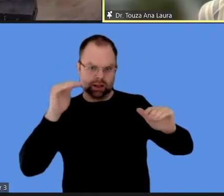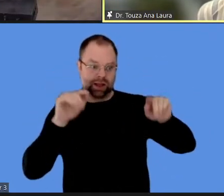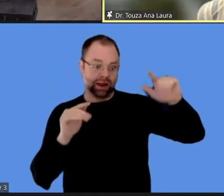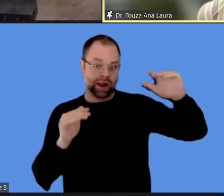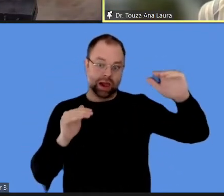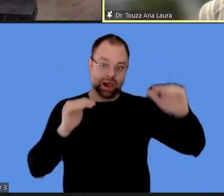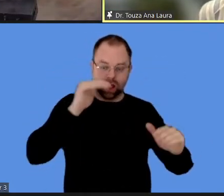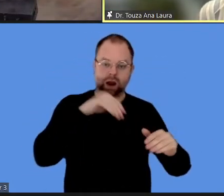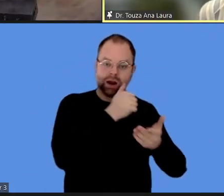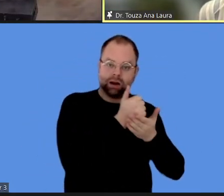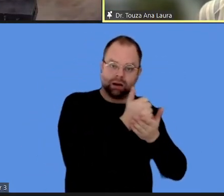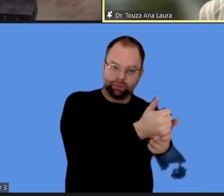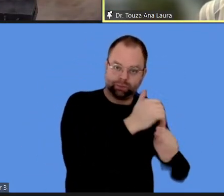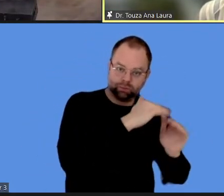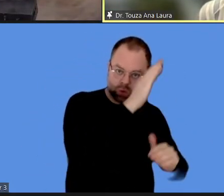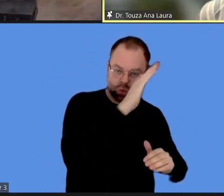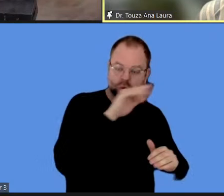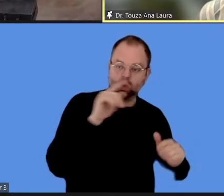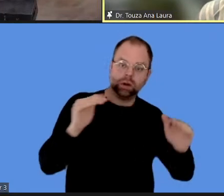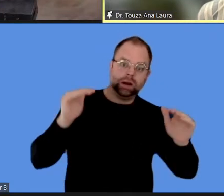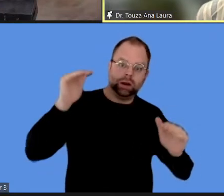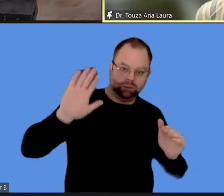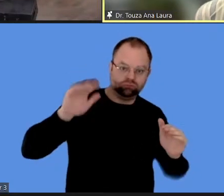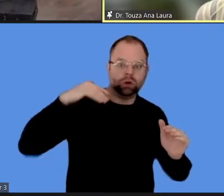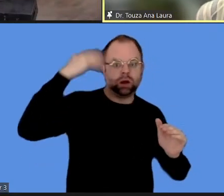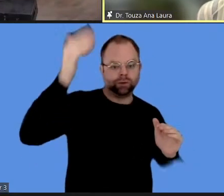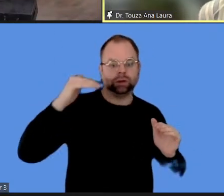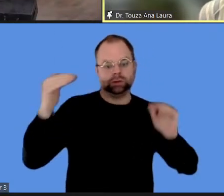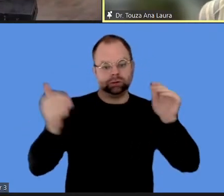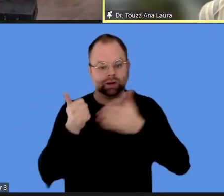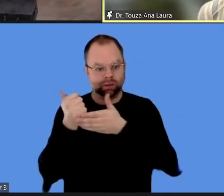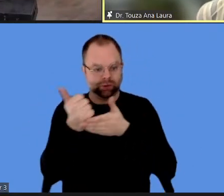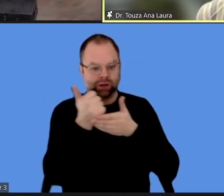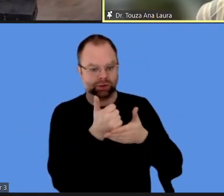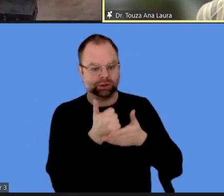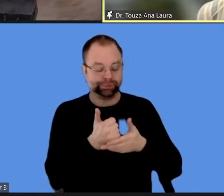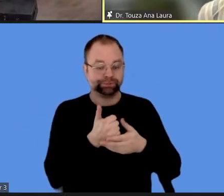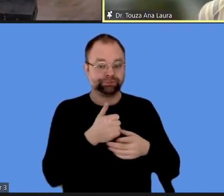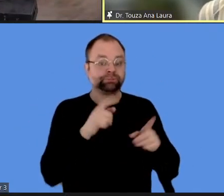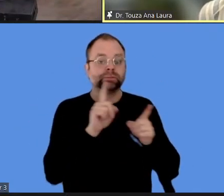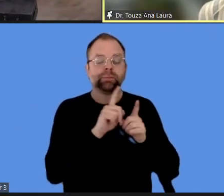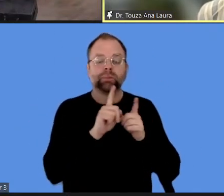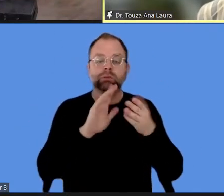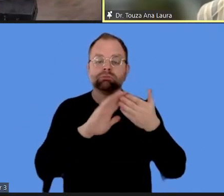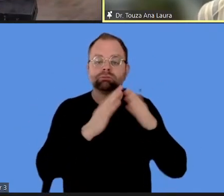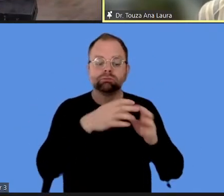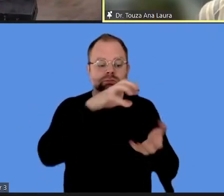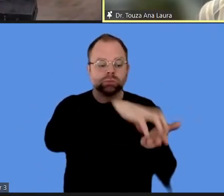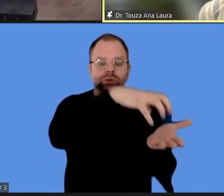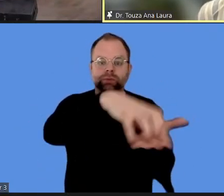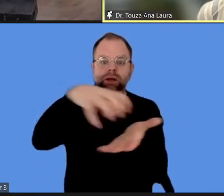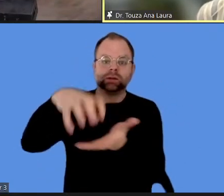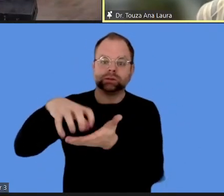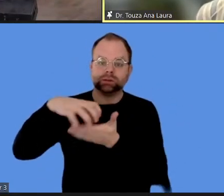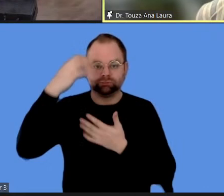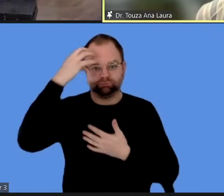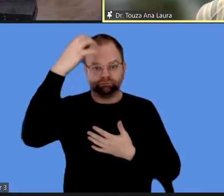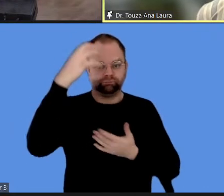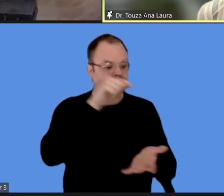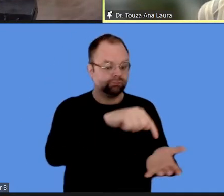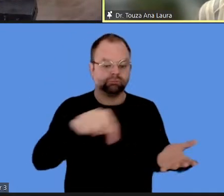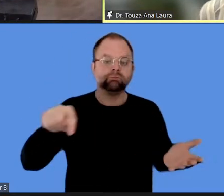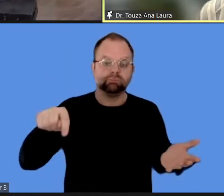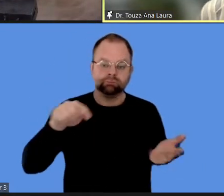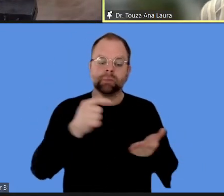with the tools to work better and to on the different programs to include the most vulnerable